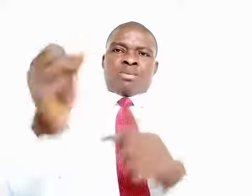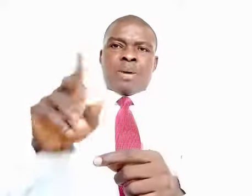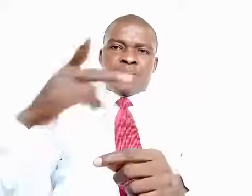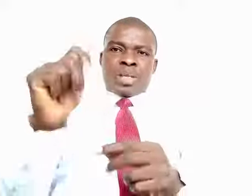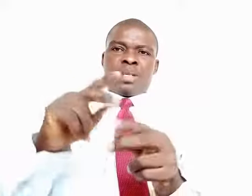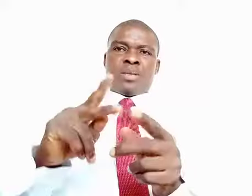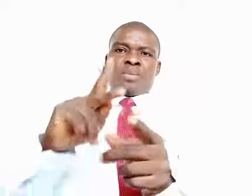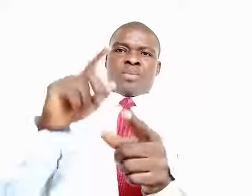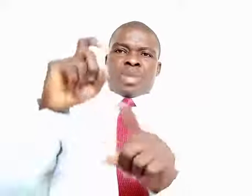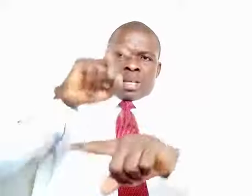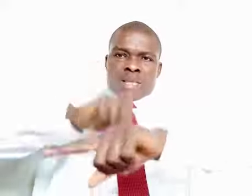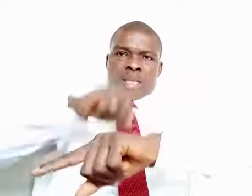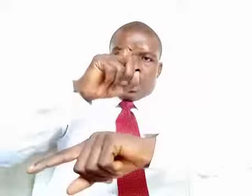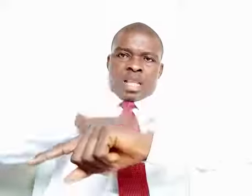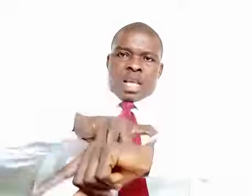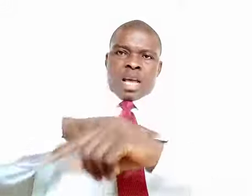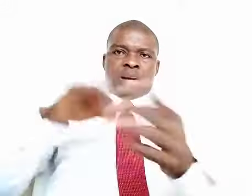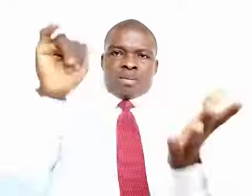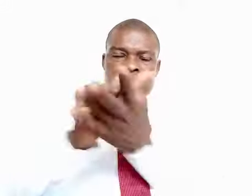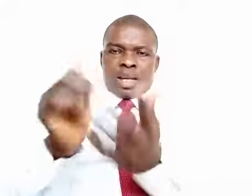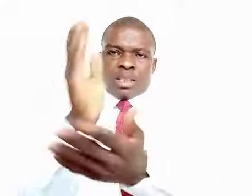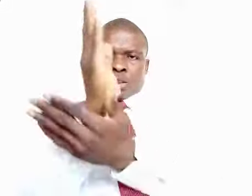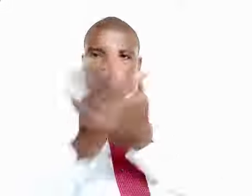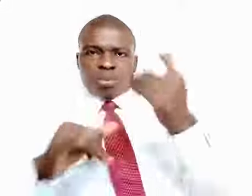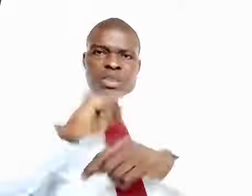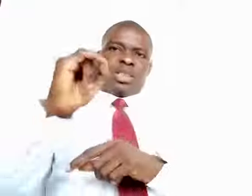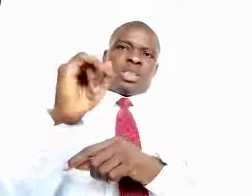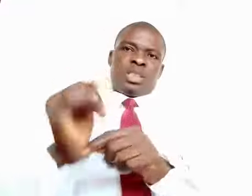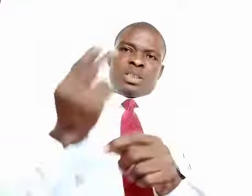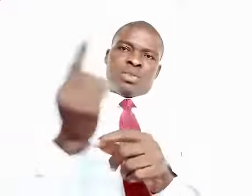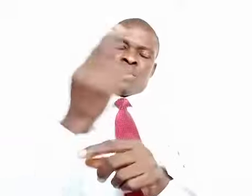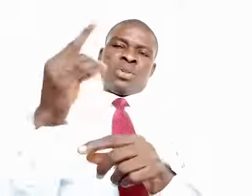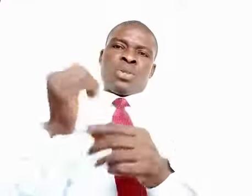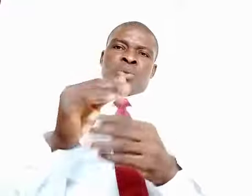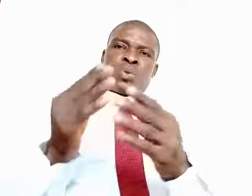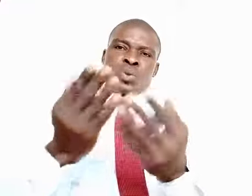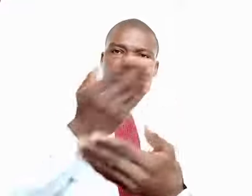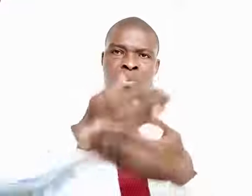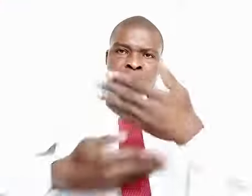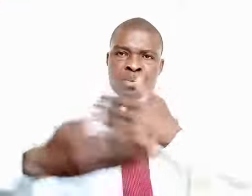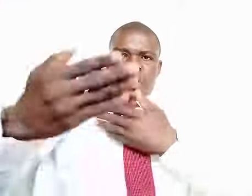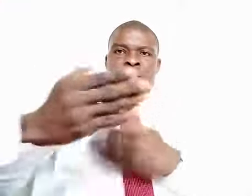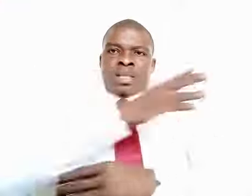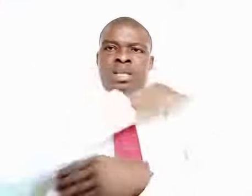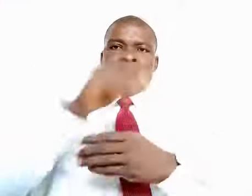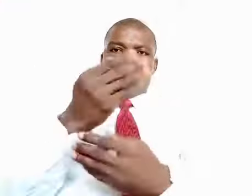during which something is functional, as between birth and death.